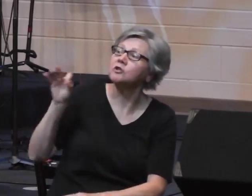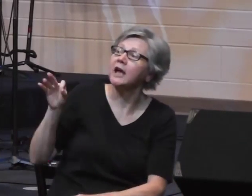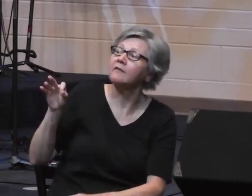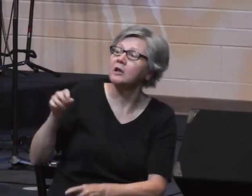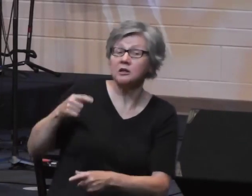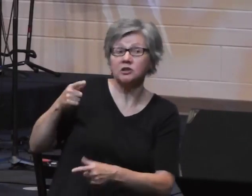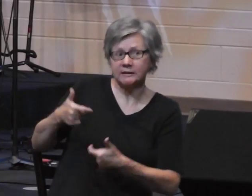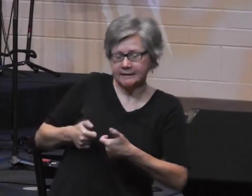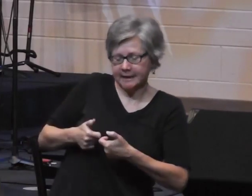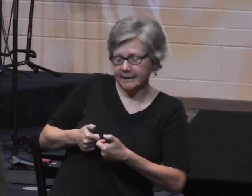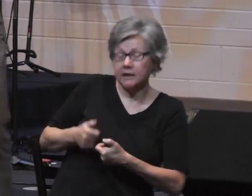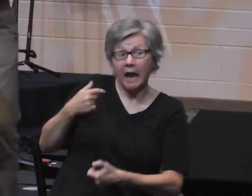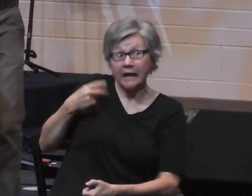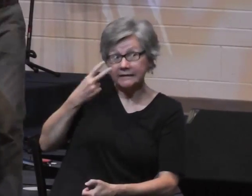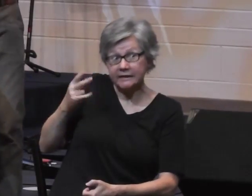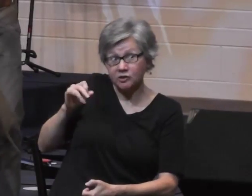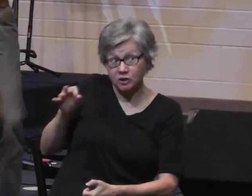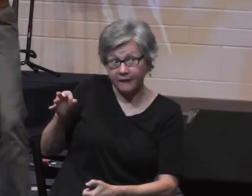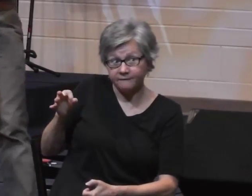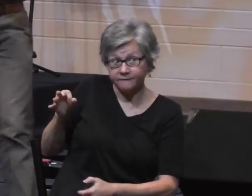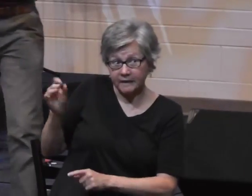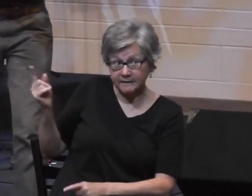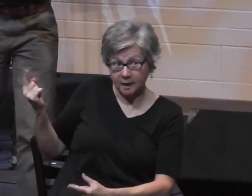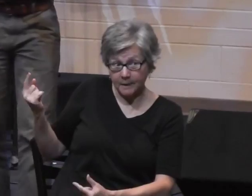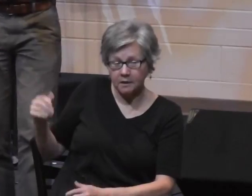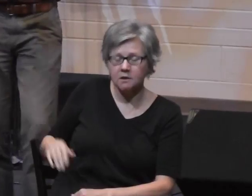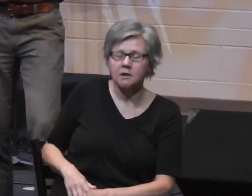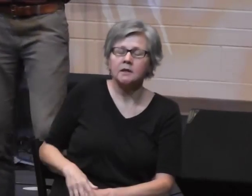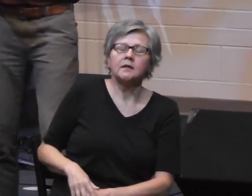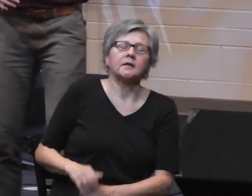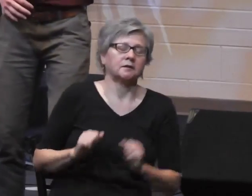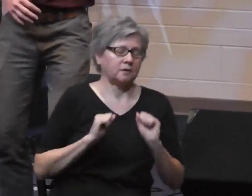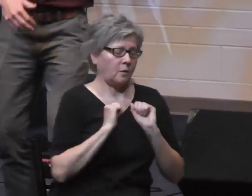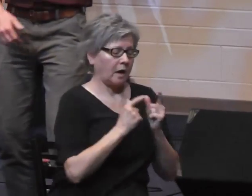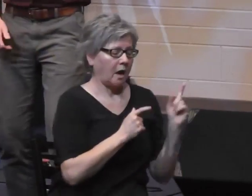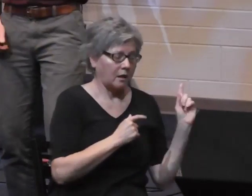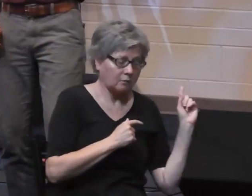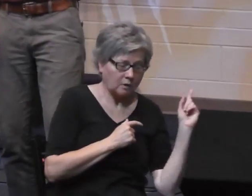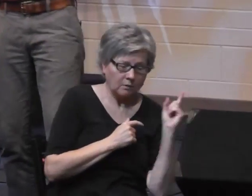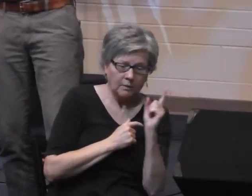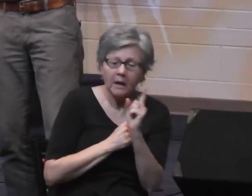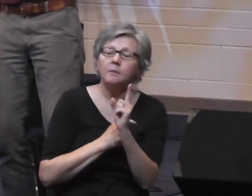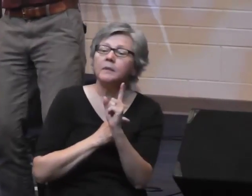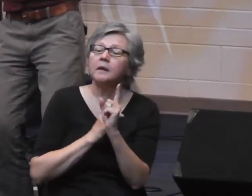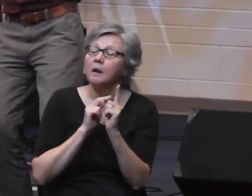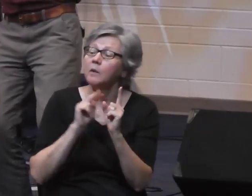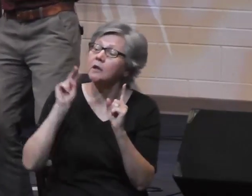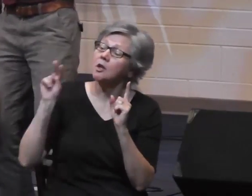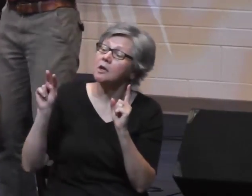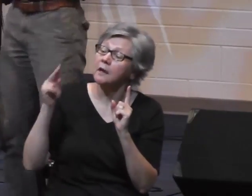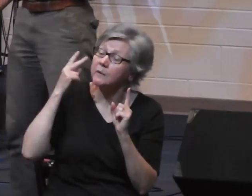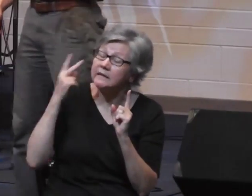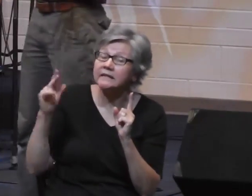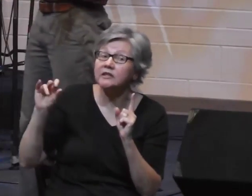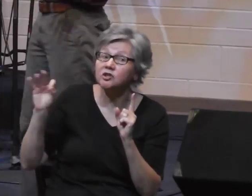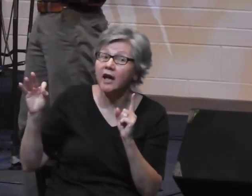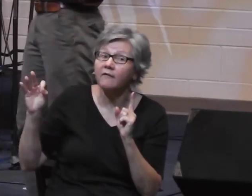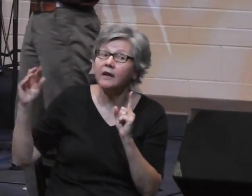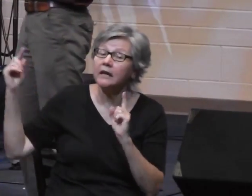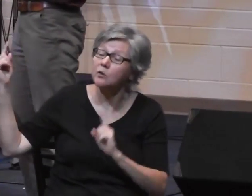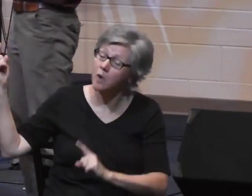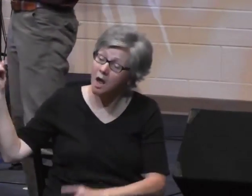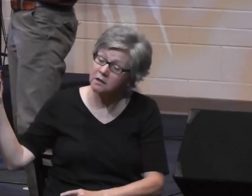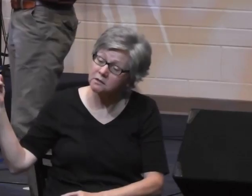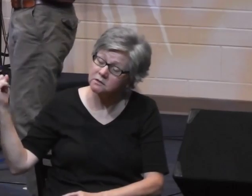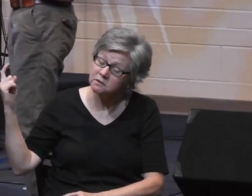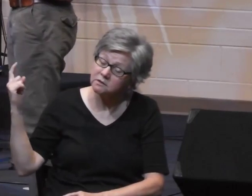of the hill." And we all freak out, and we run down the street, and we're waiting at the bottom of the hill, and Jeff kind of comes up over the hill and comes down and meets